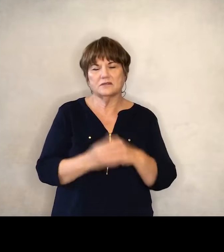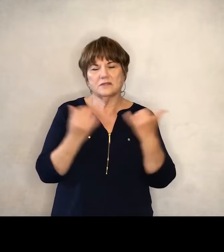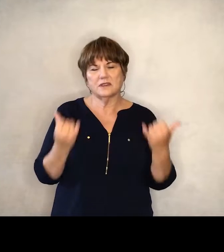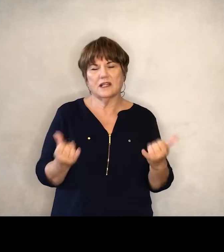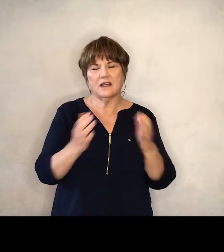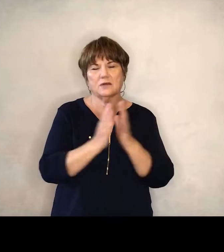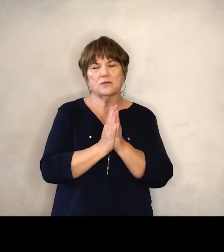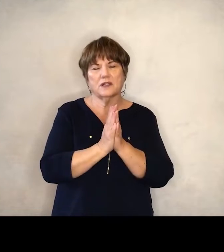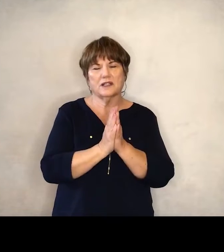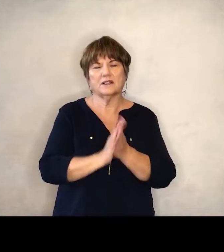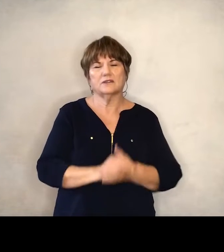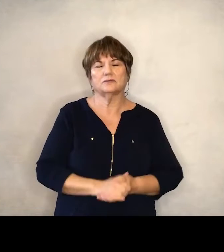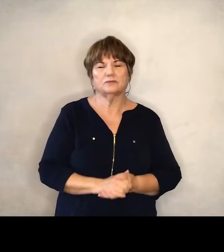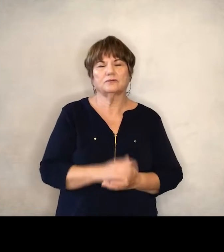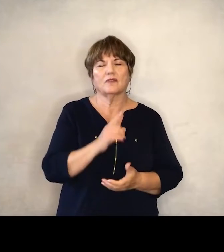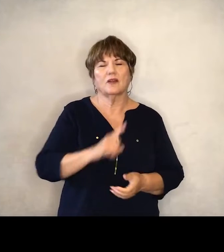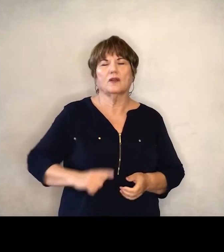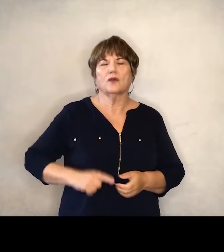Lord God,